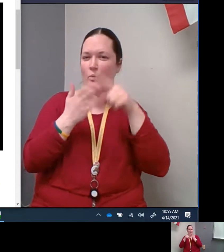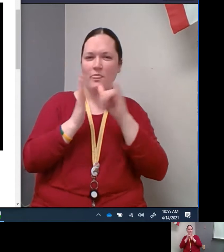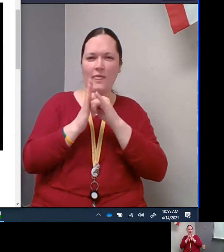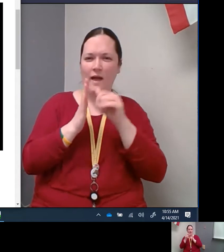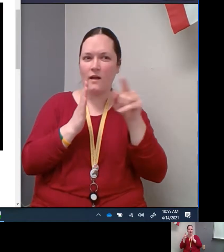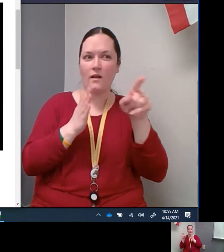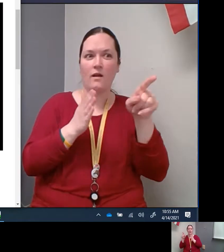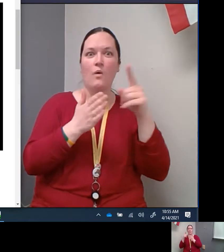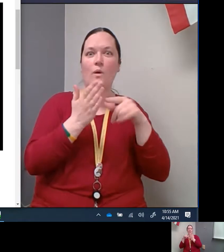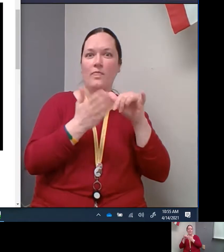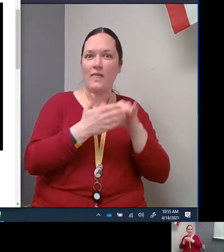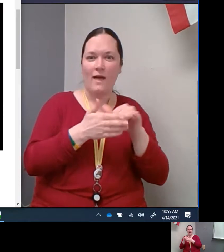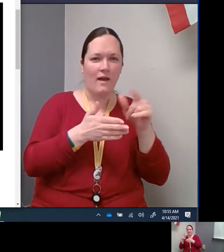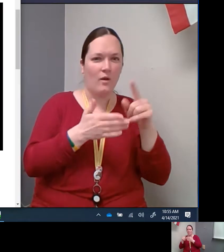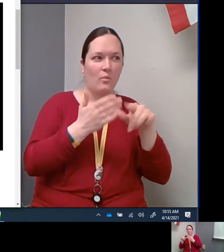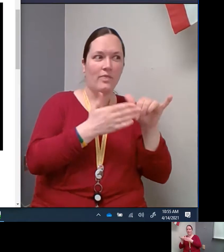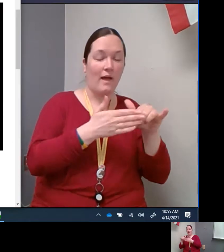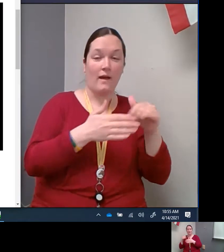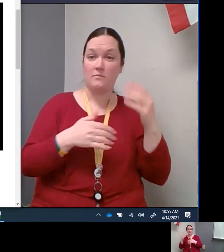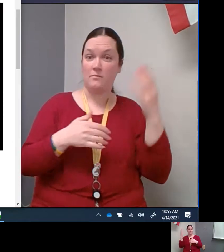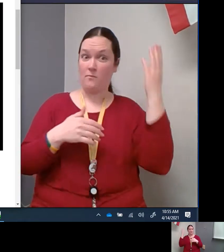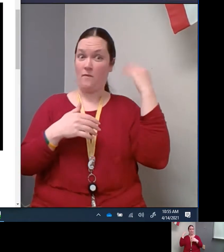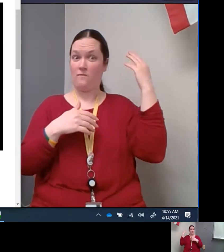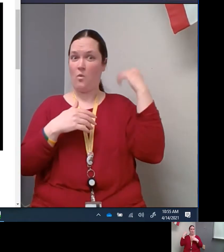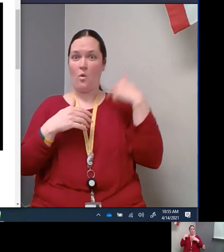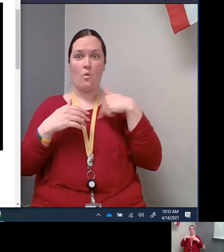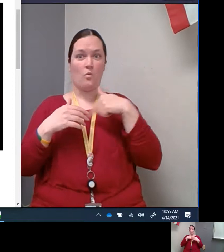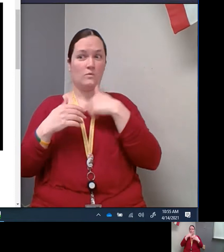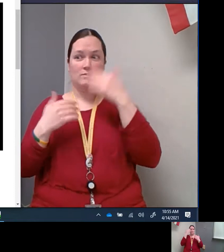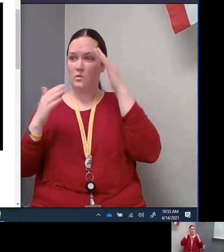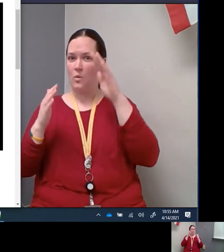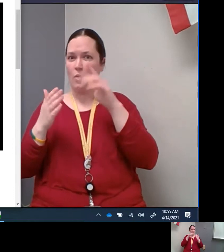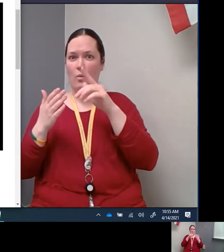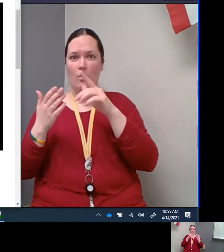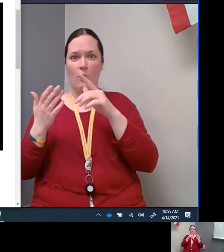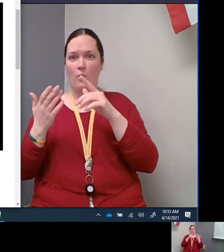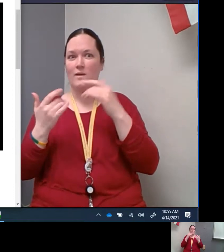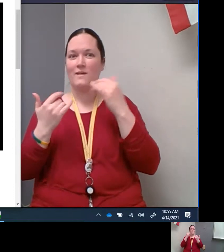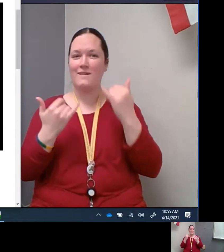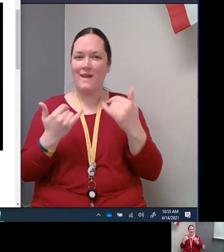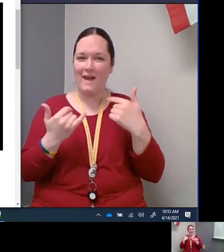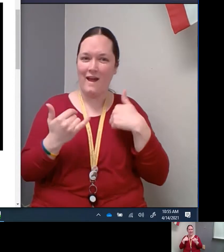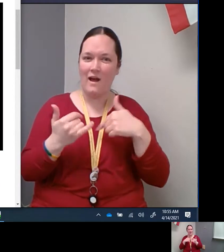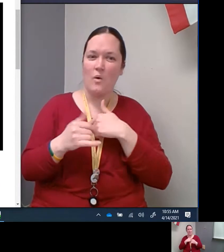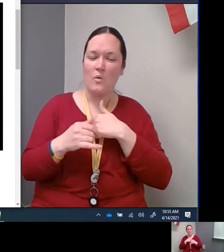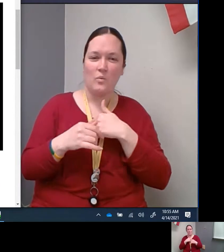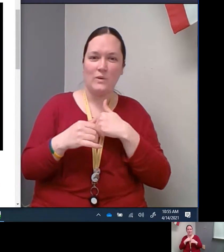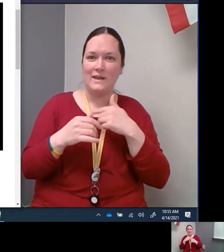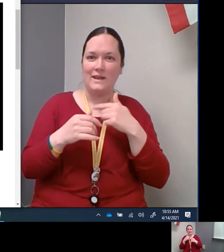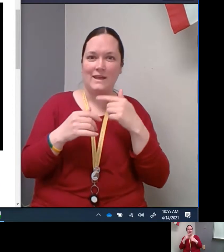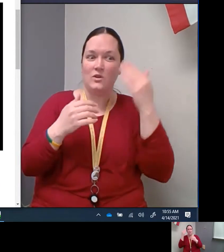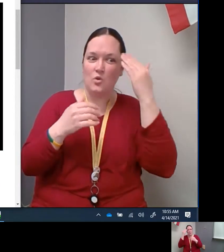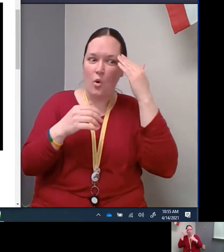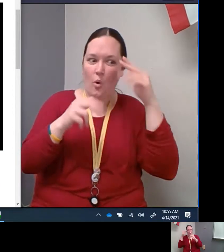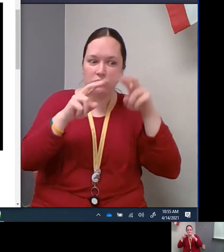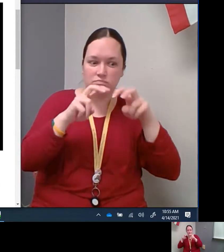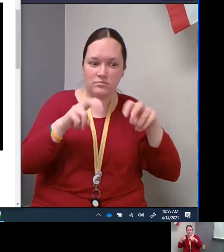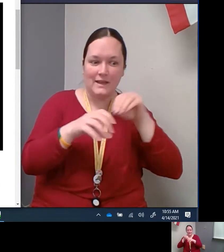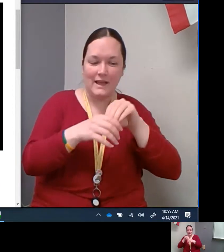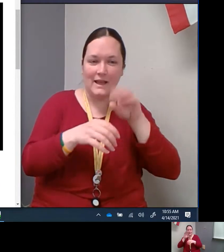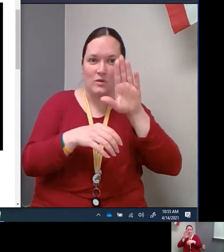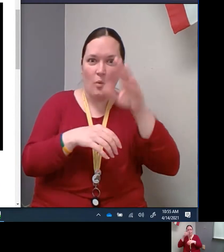And it used to be a black box. We didn't know really what was going on, but now we can use technology like a functional MRI. Functional